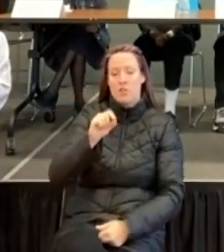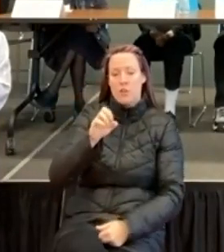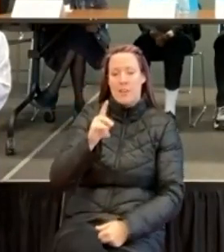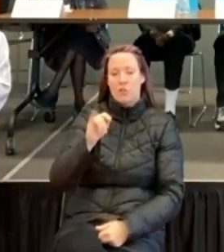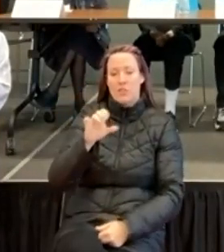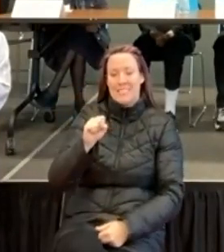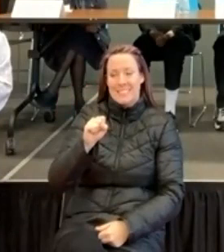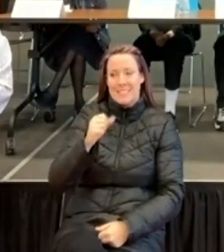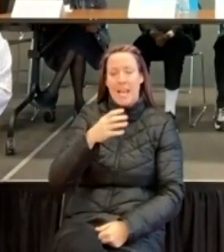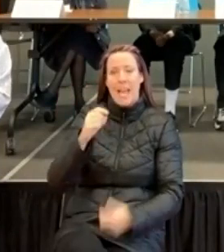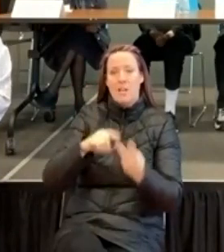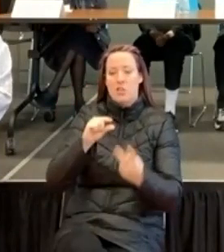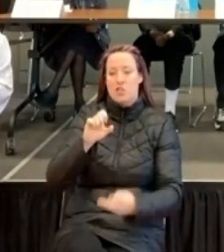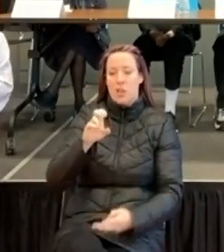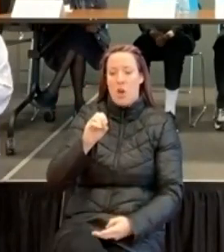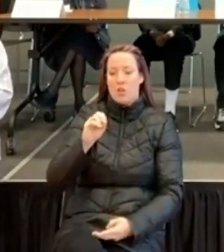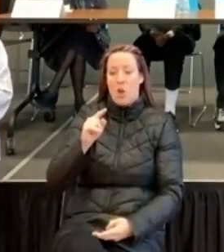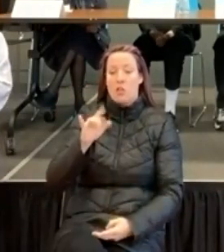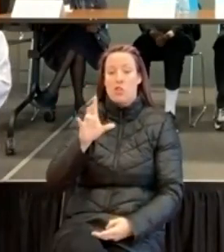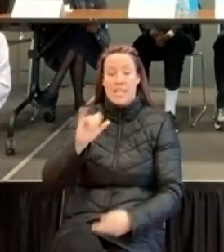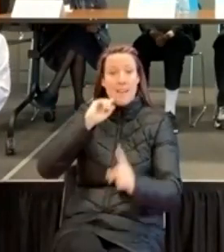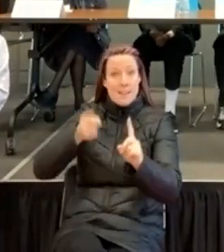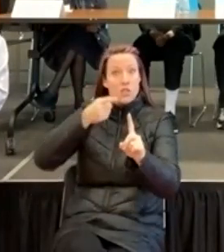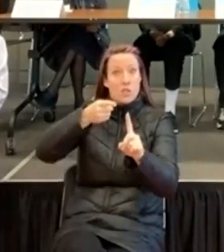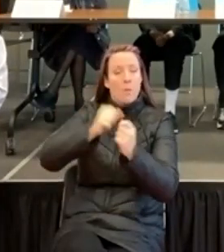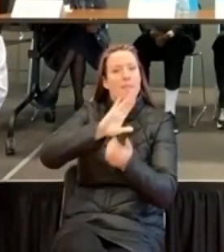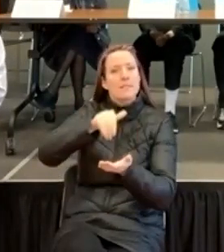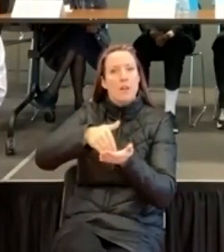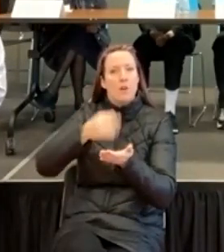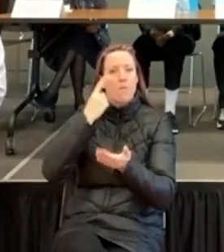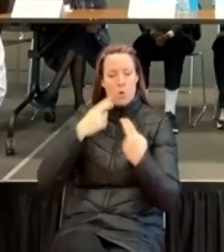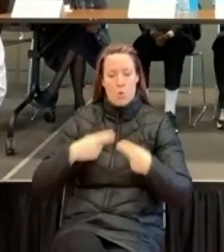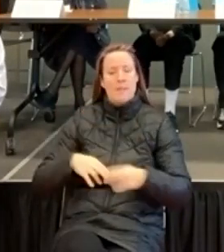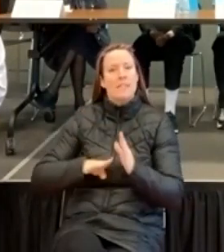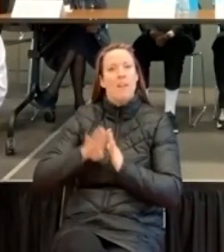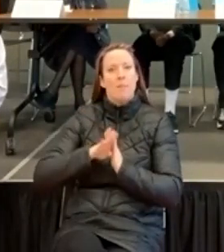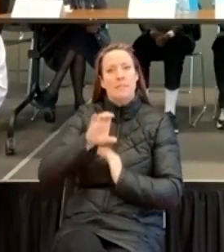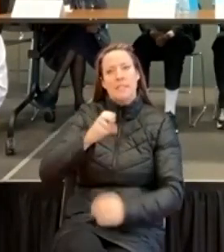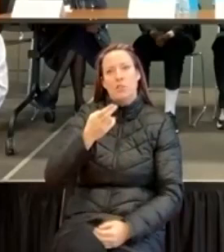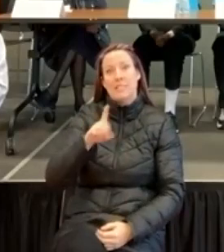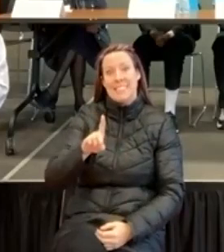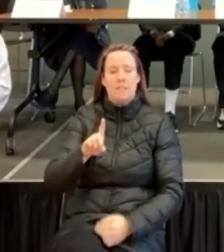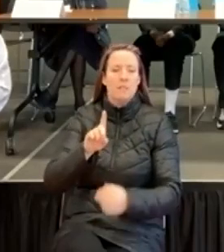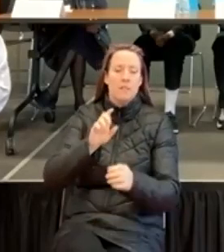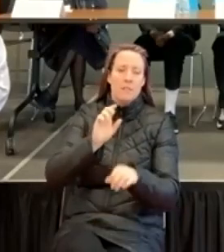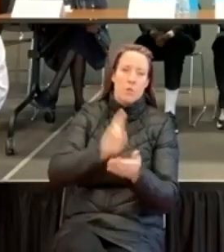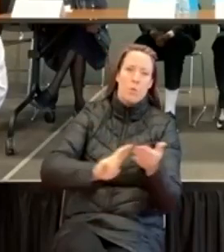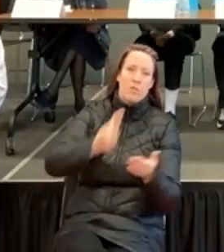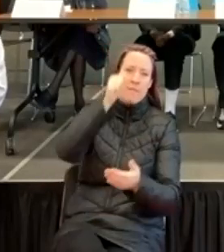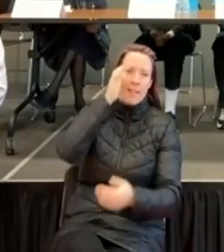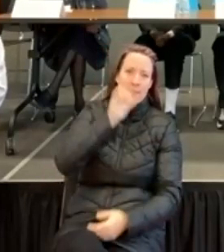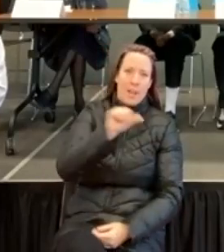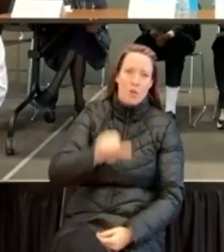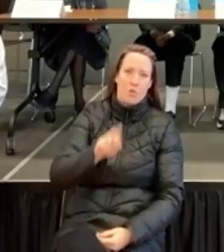and Genetology Initiatives with the Center for Human Development at UAA. After many years